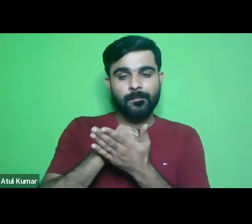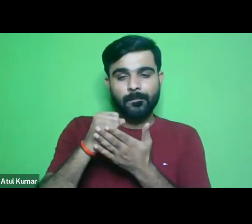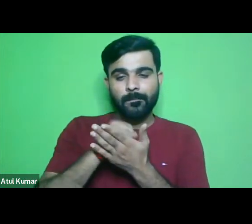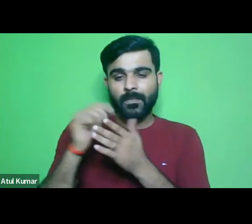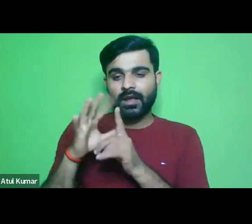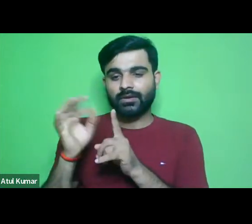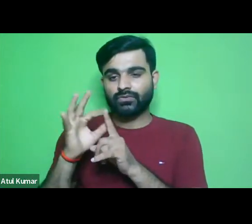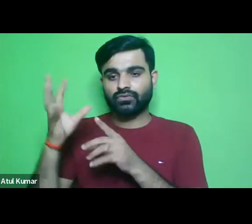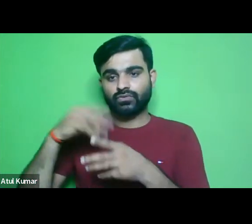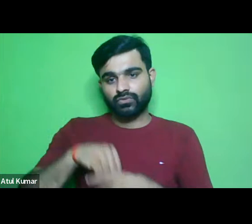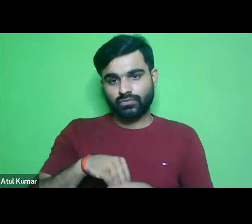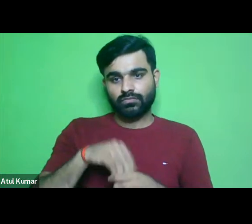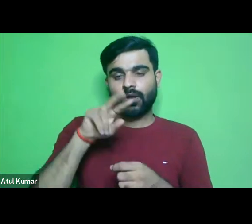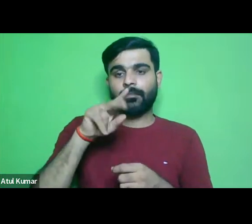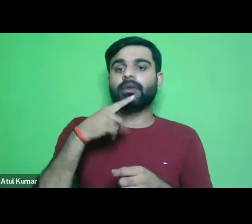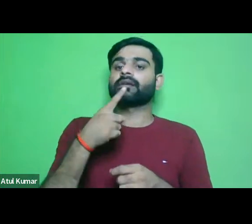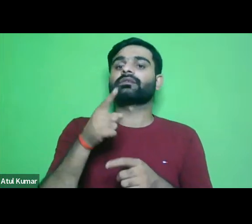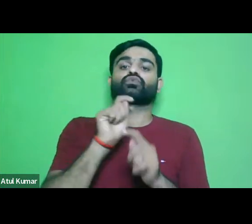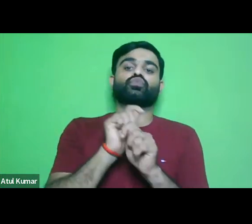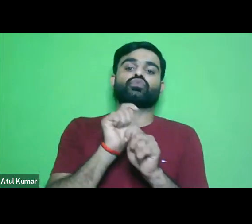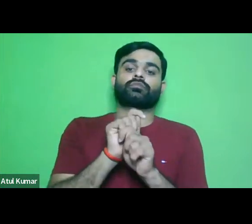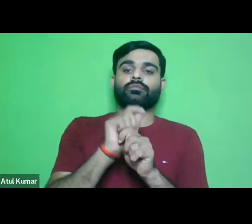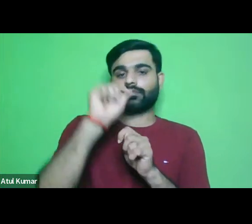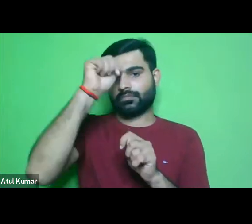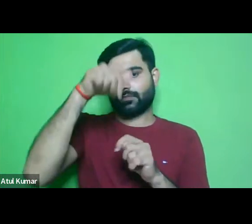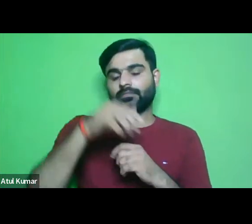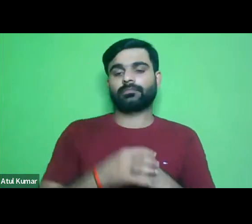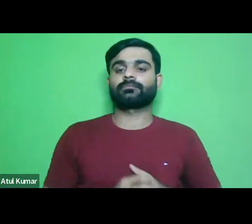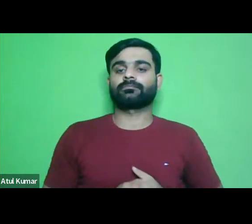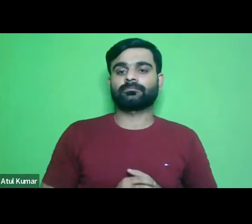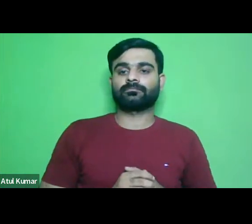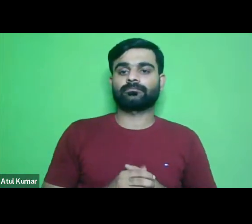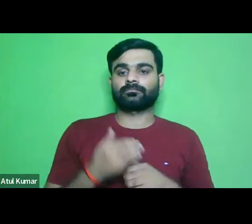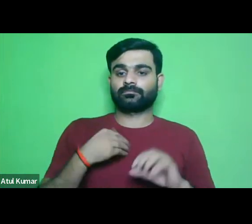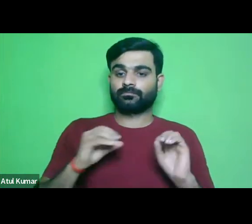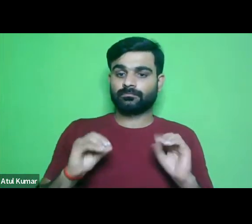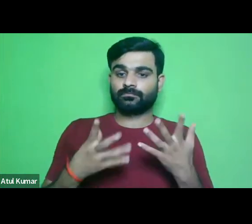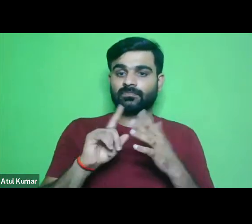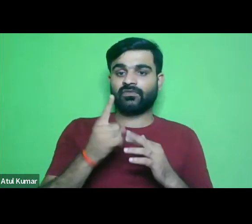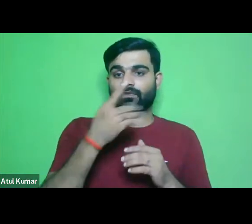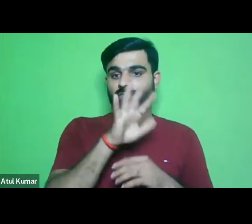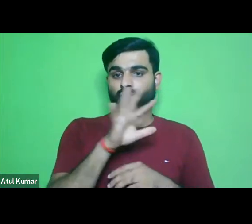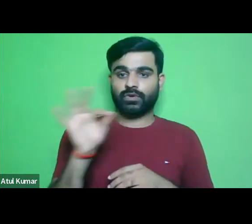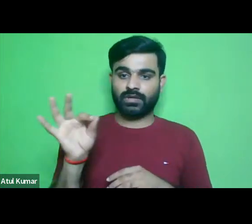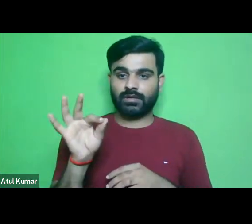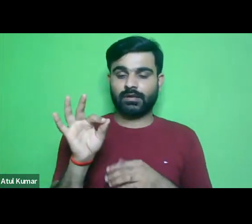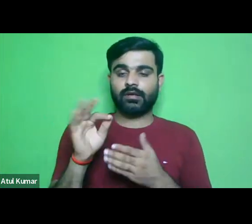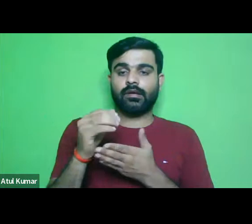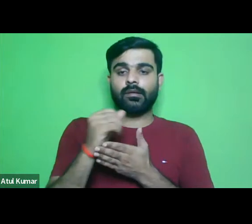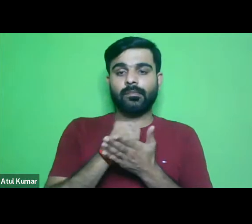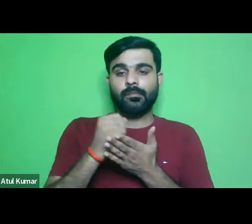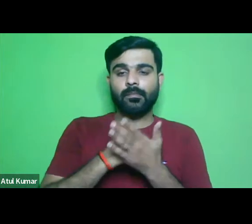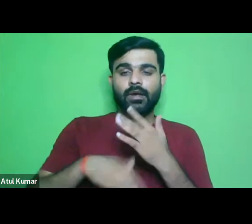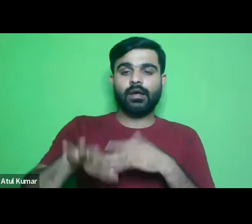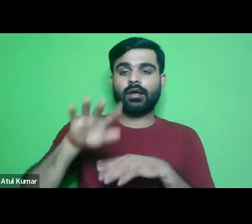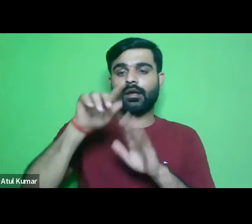and what may work in India as well. So starting off with the first piece, which is privacy. I think that most people